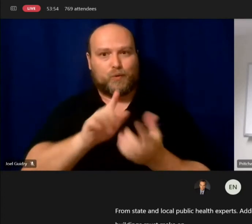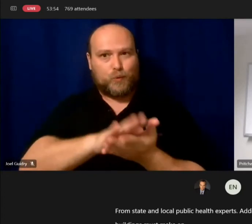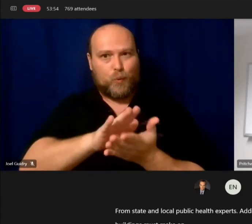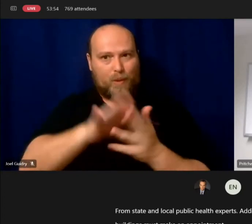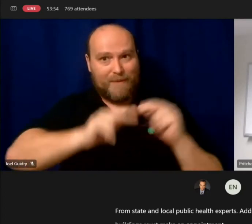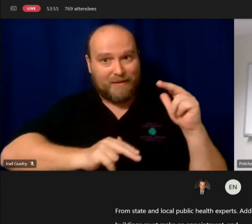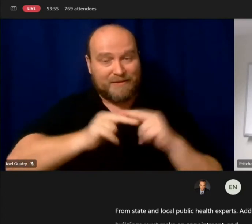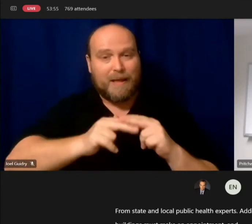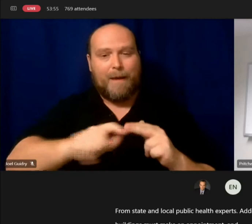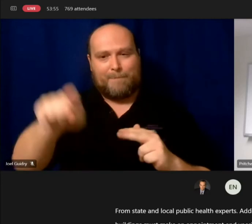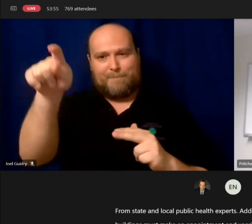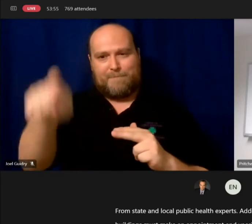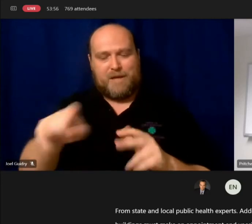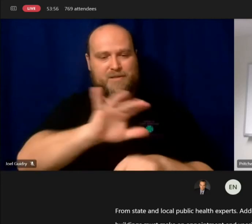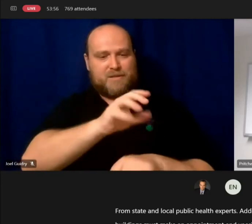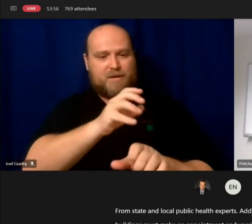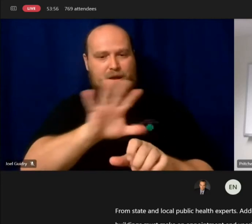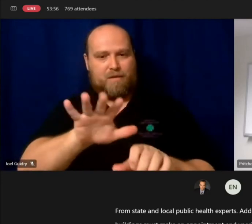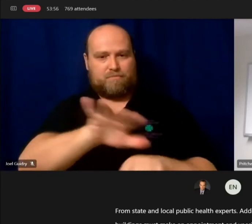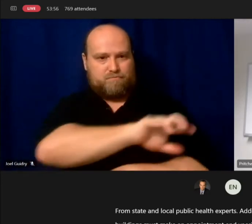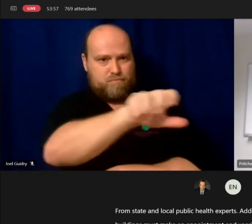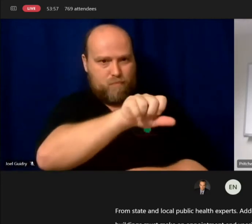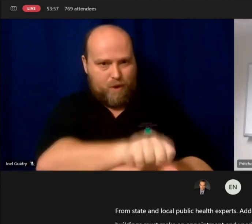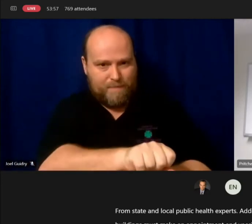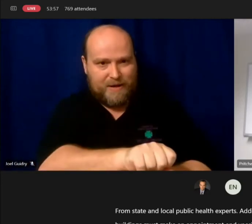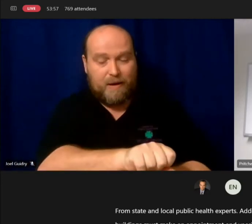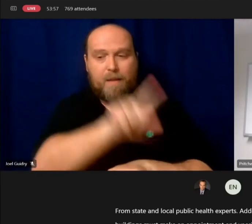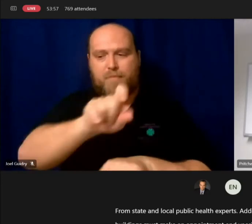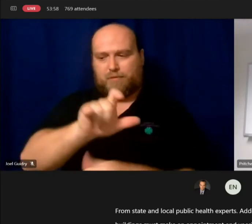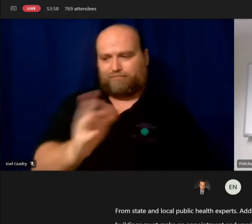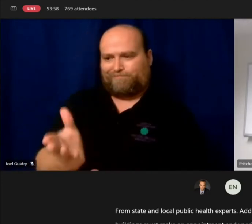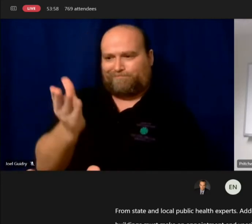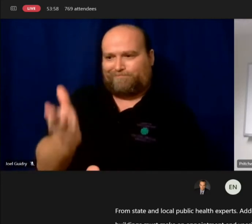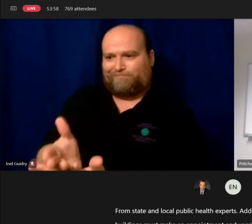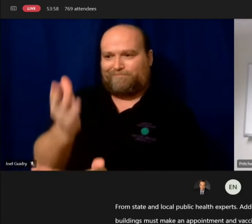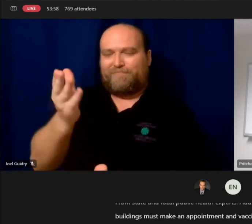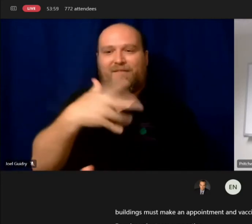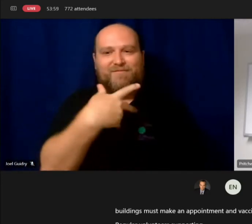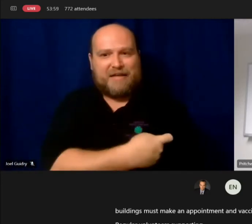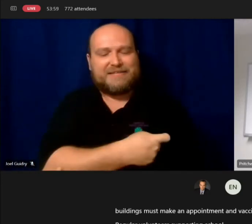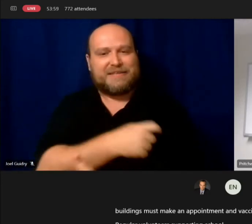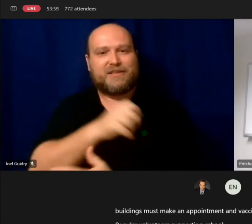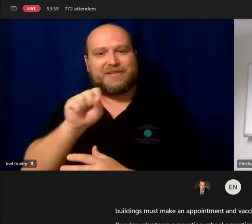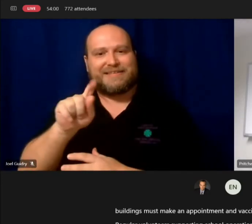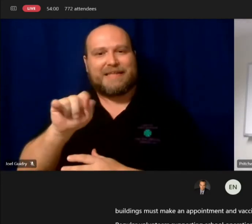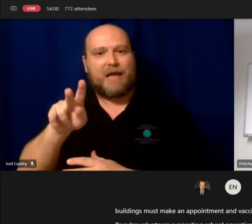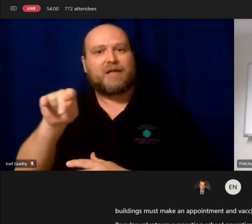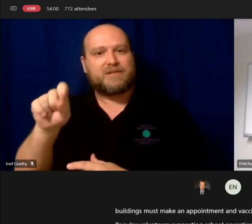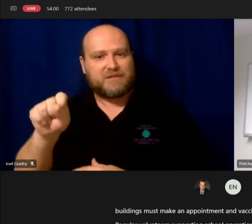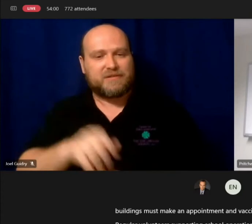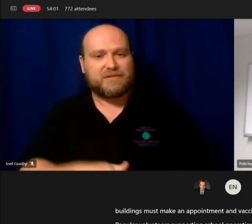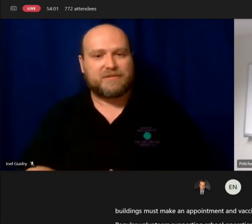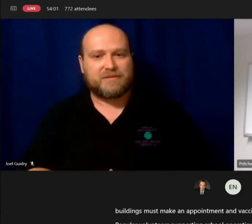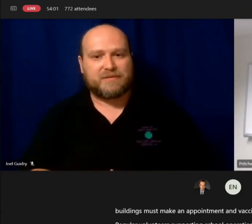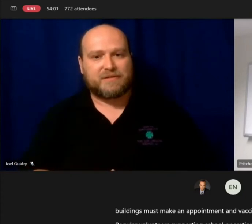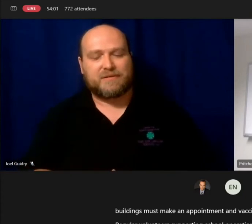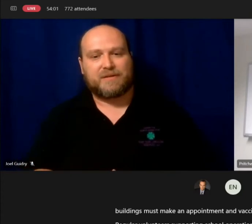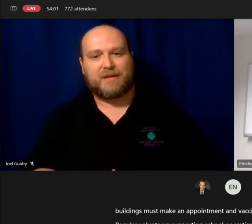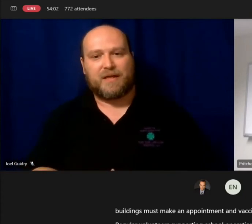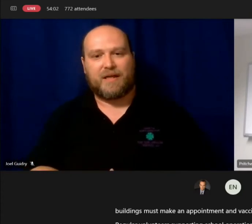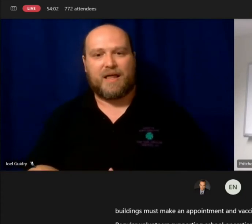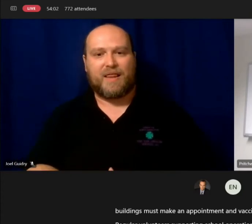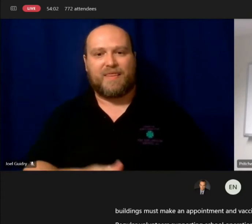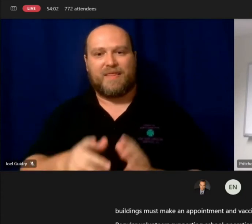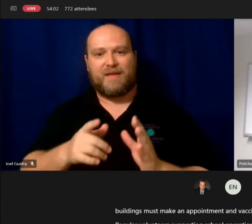be verified. Regular volunteers supporting school operations are also required to provide full vaccination.